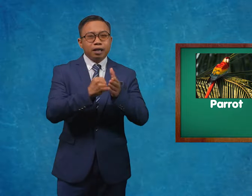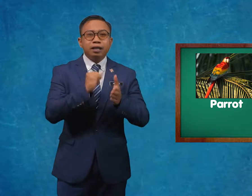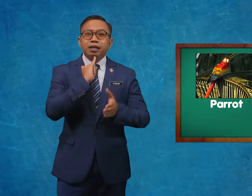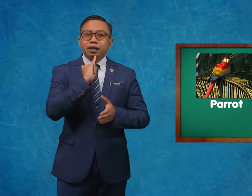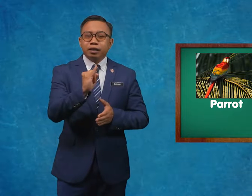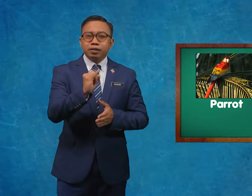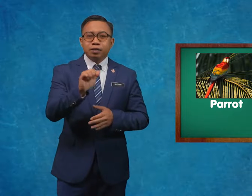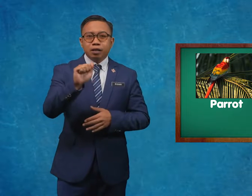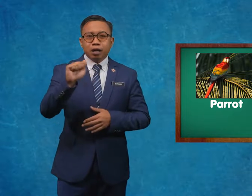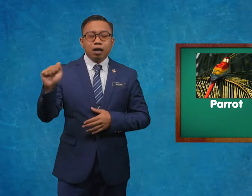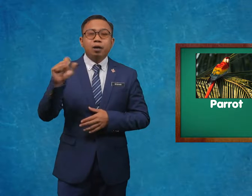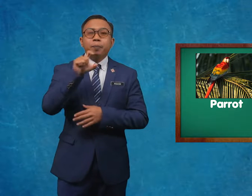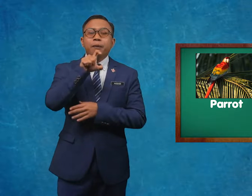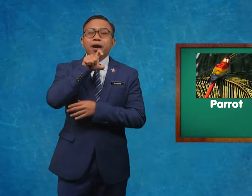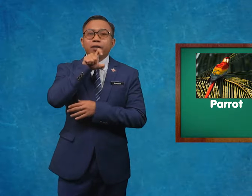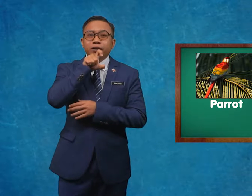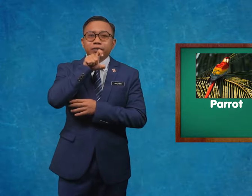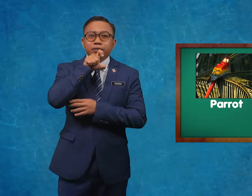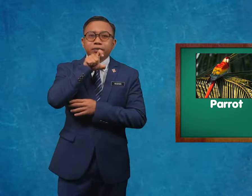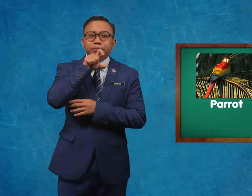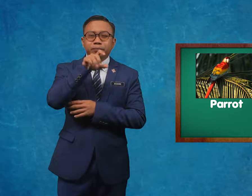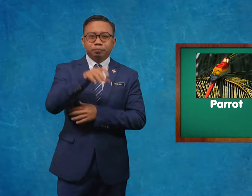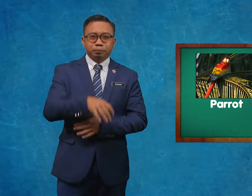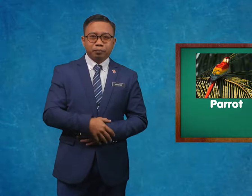It is a parrot.